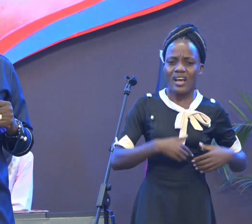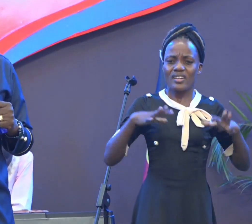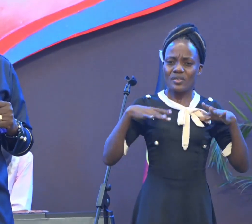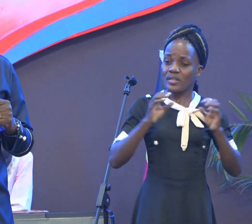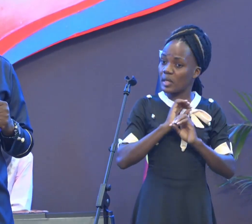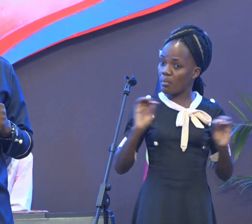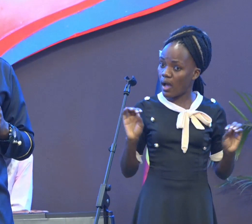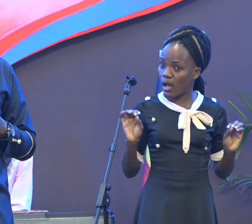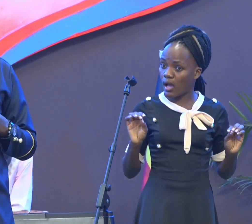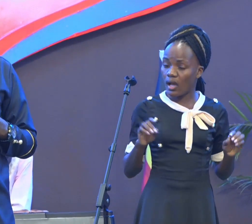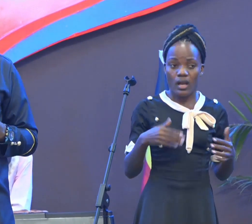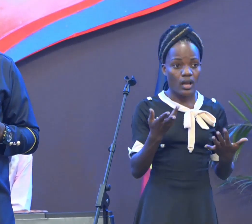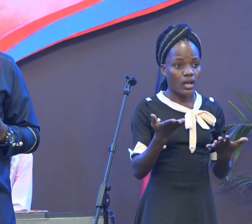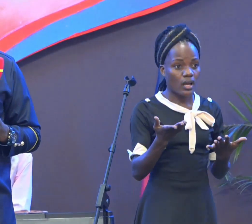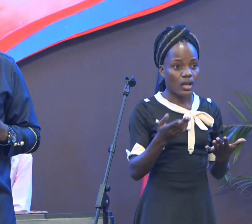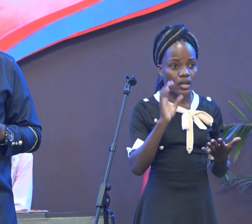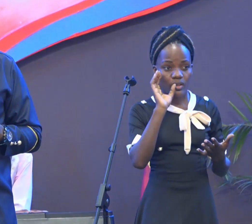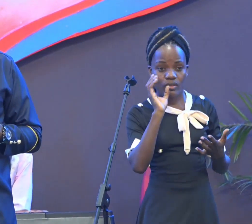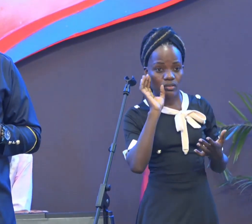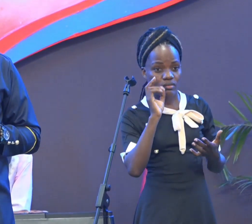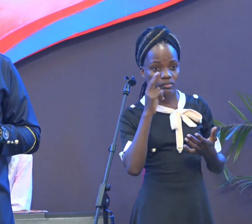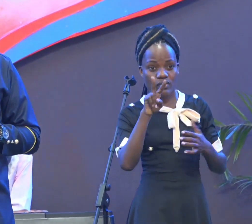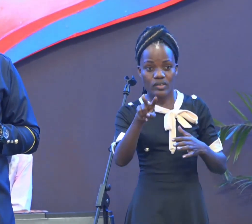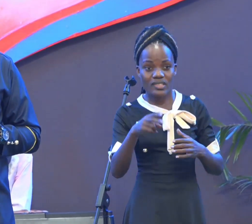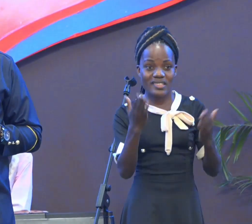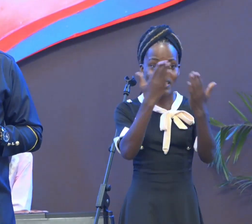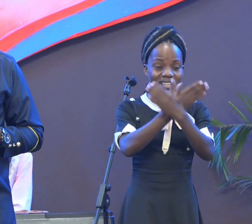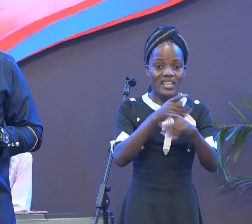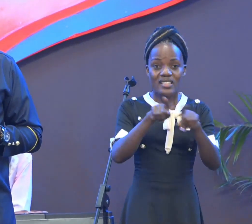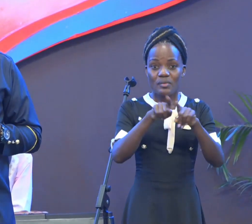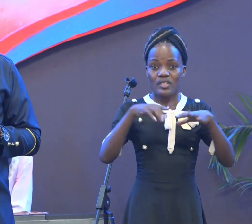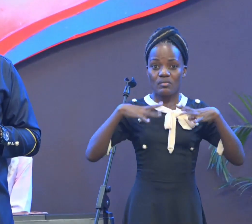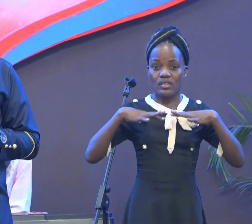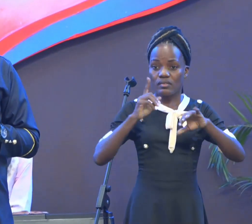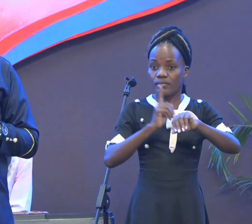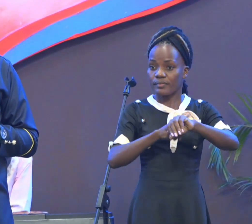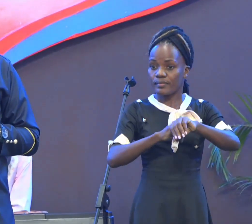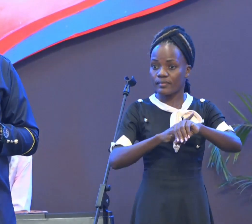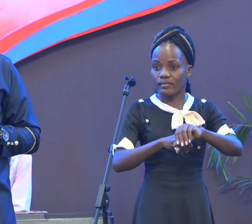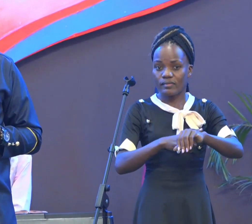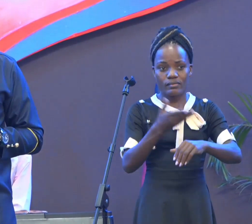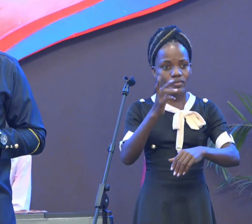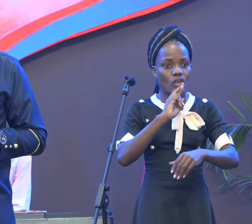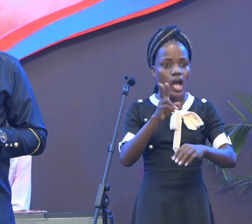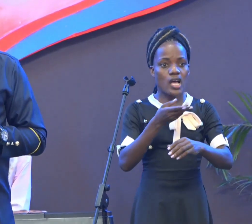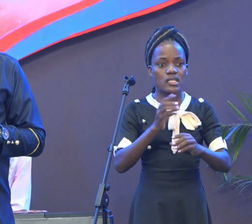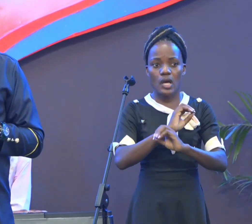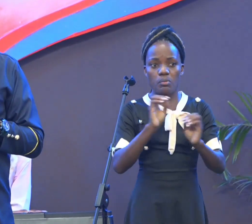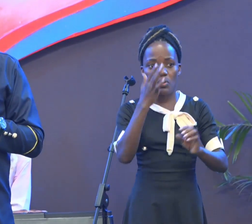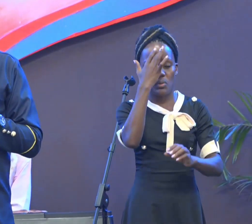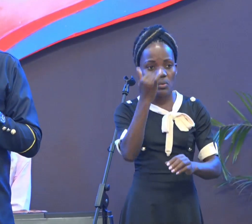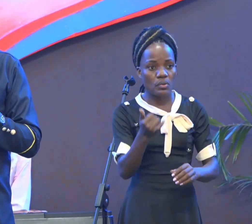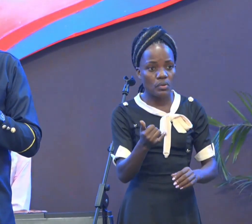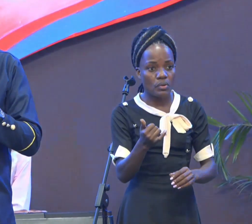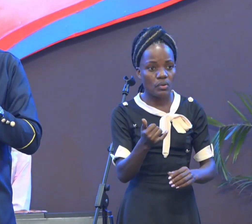bwechiro mukama yabukolanga bwa kuumula. You see the night was made for resting by God. Nogamba banno ne batakuddamu.